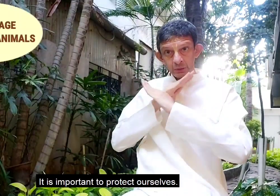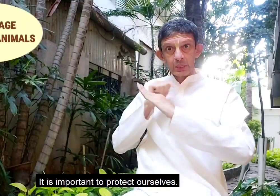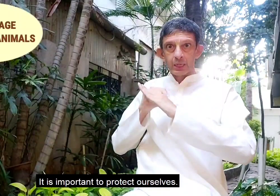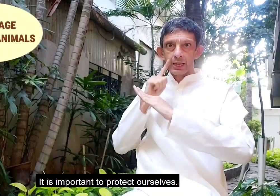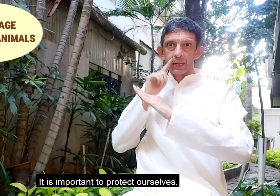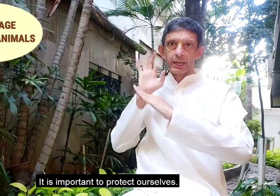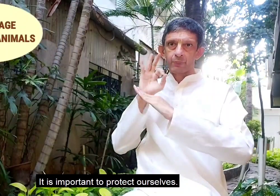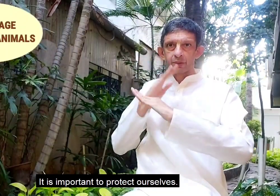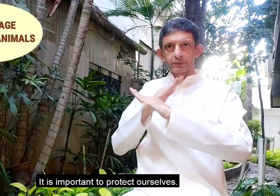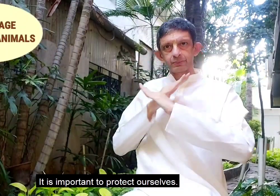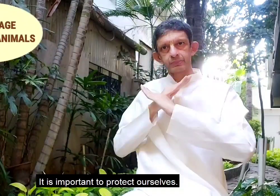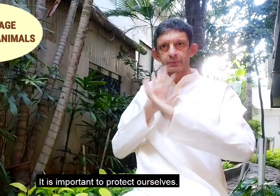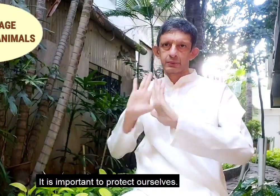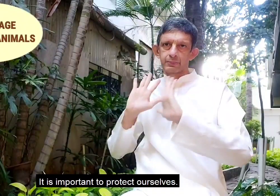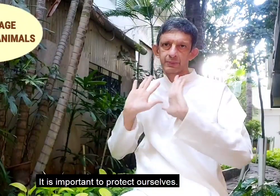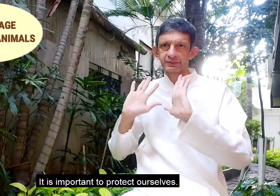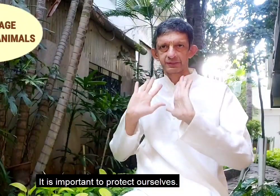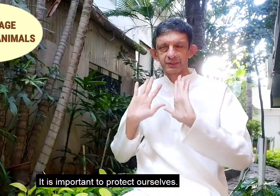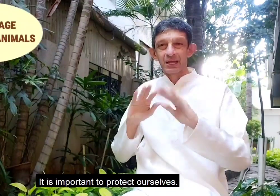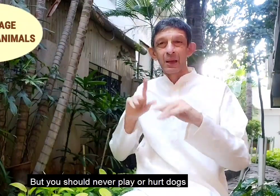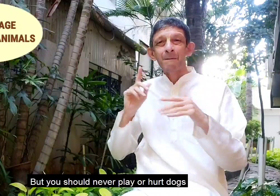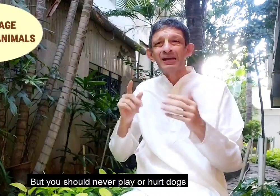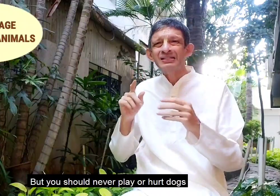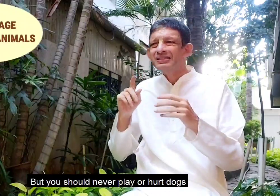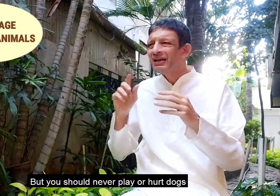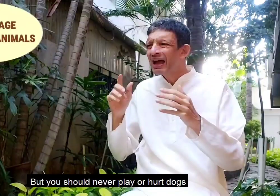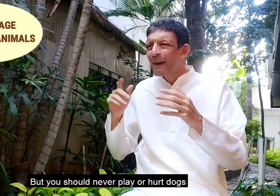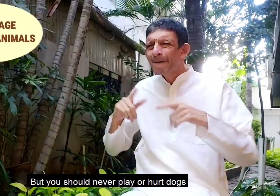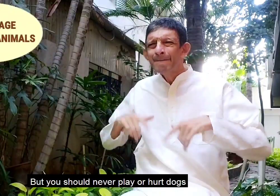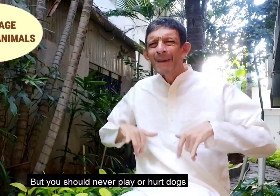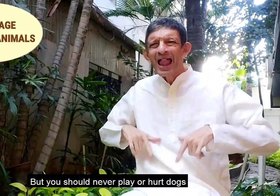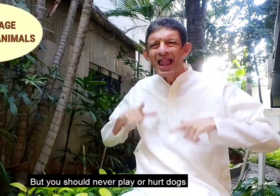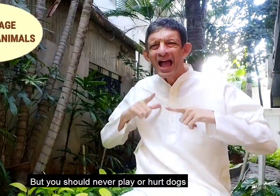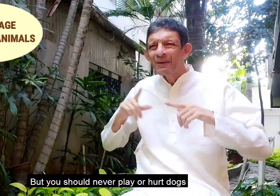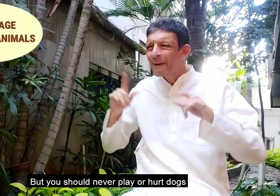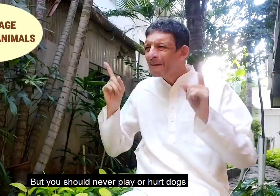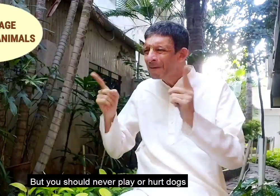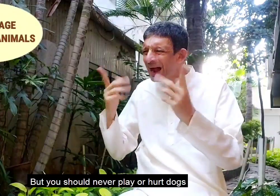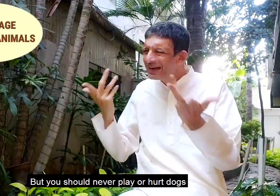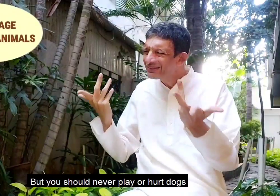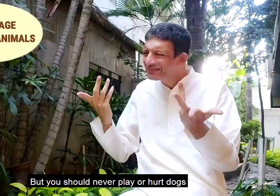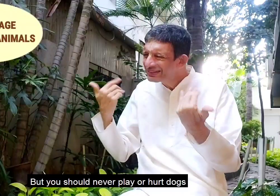It is important to protect ourselves. But you should never play or hurt dogs.